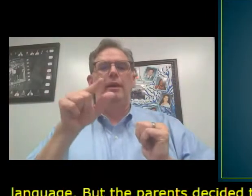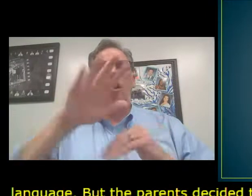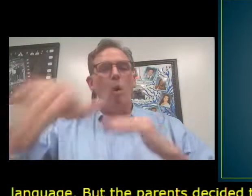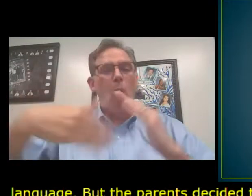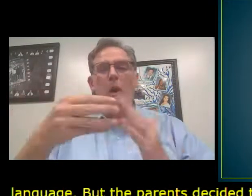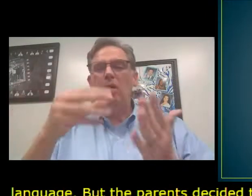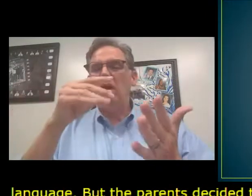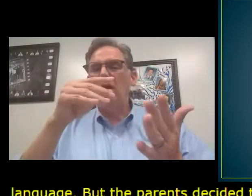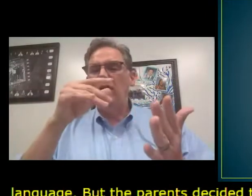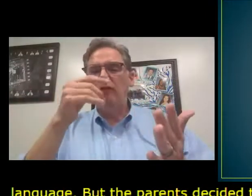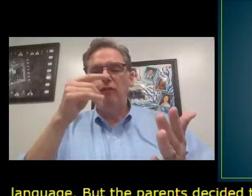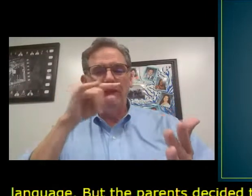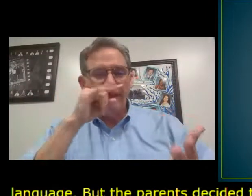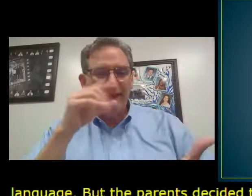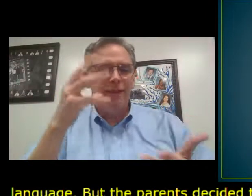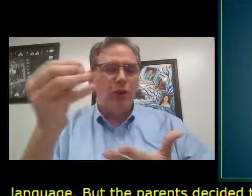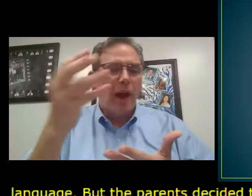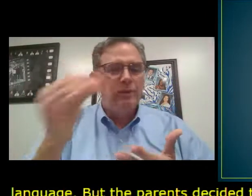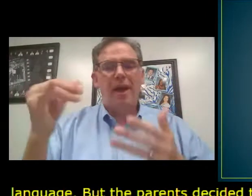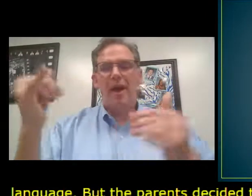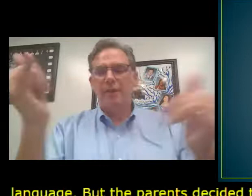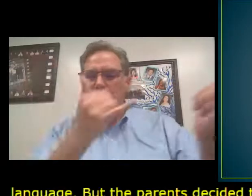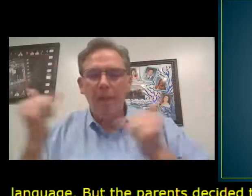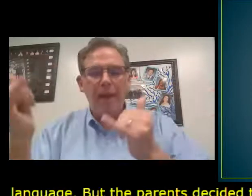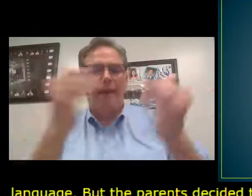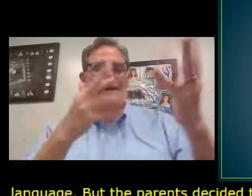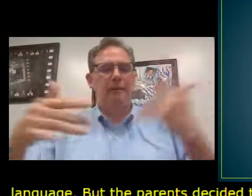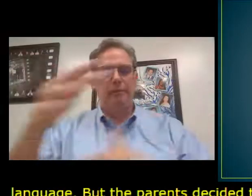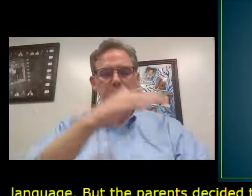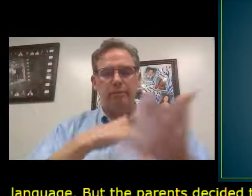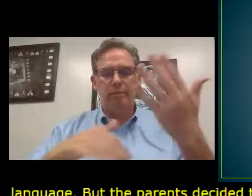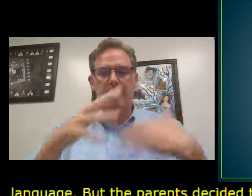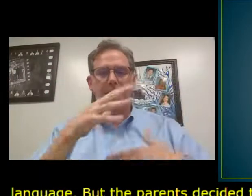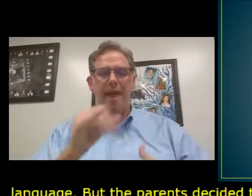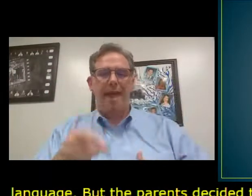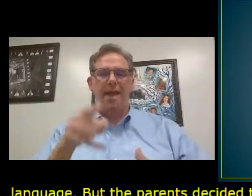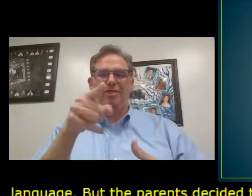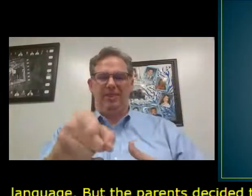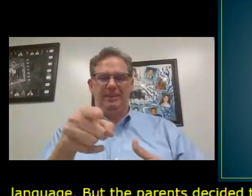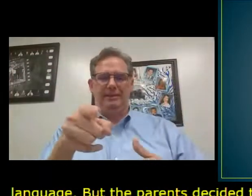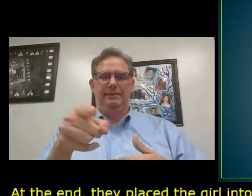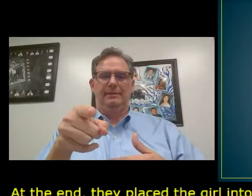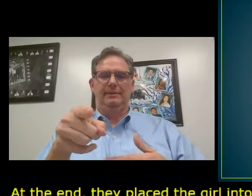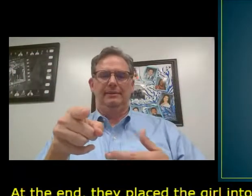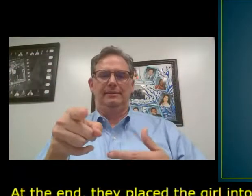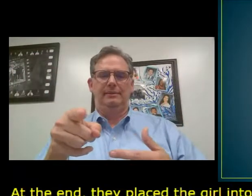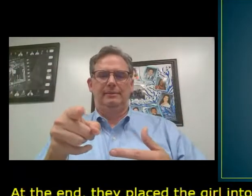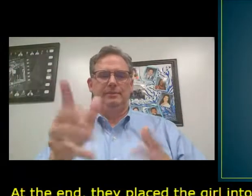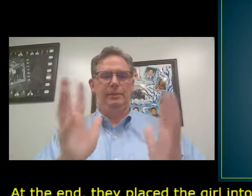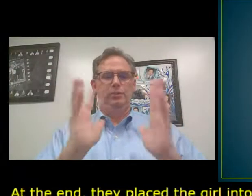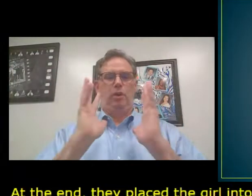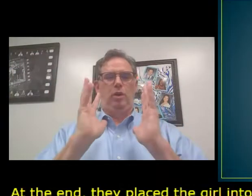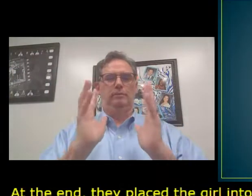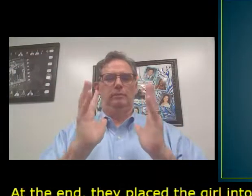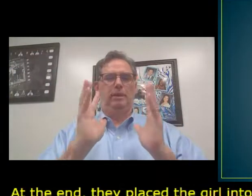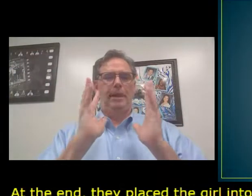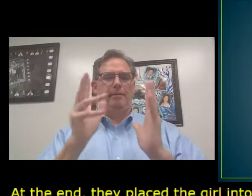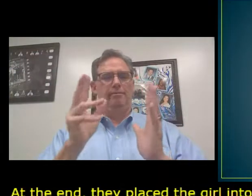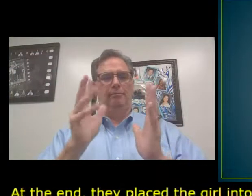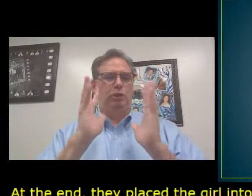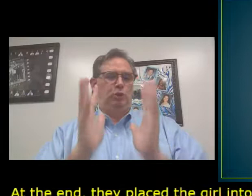And this is the final scene in the movie. All the kids are outside playing,